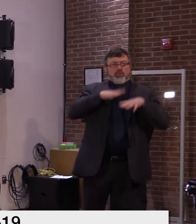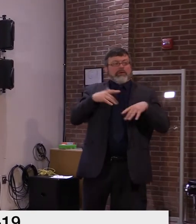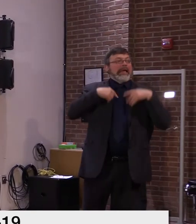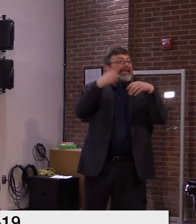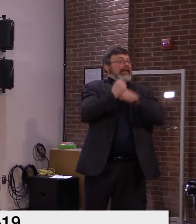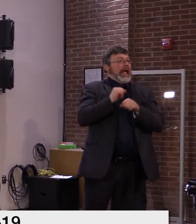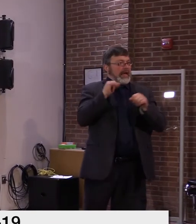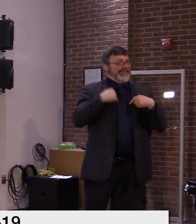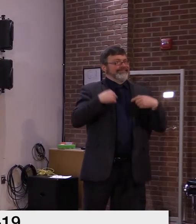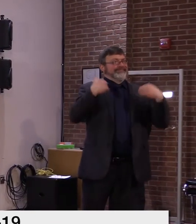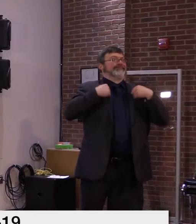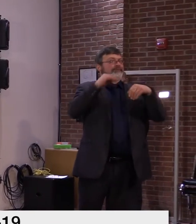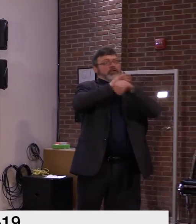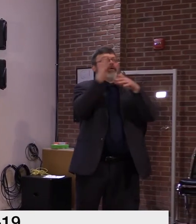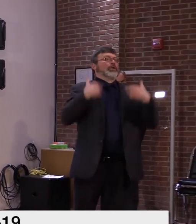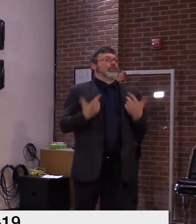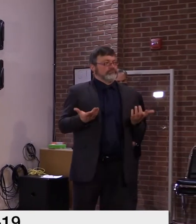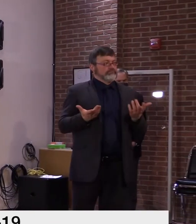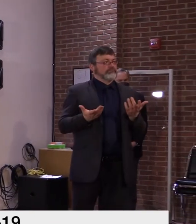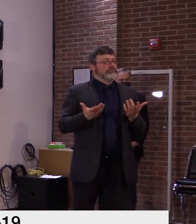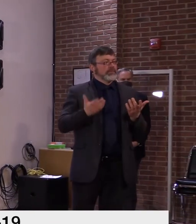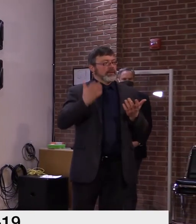as continuing to go out in public,